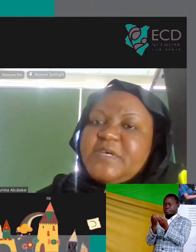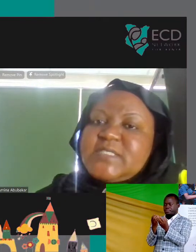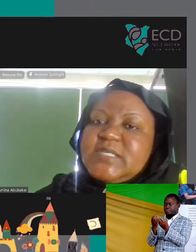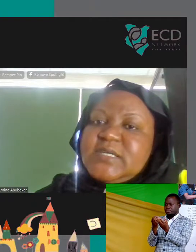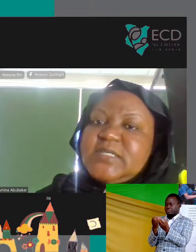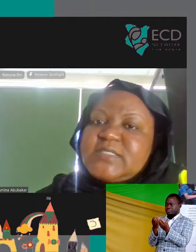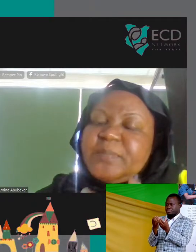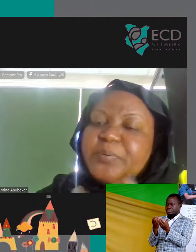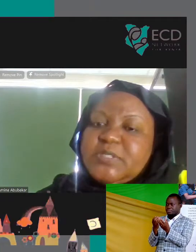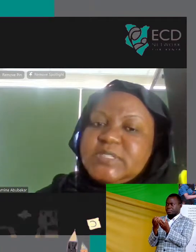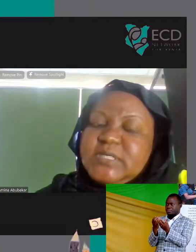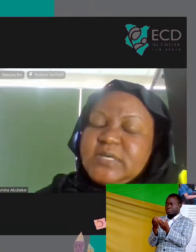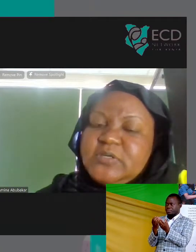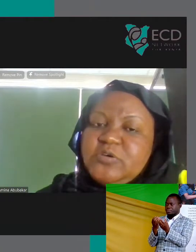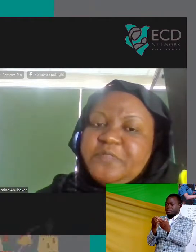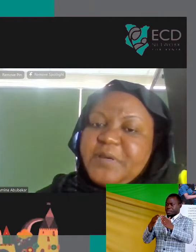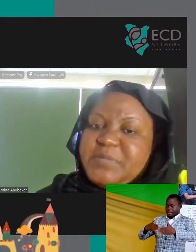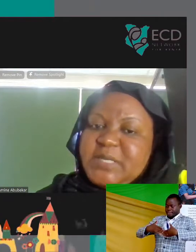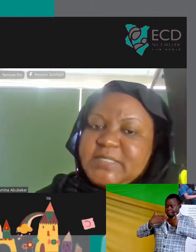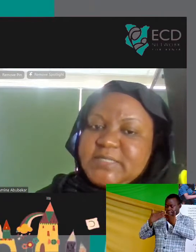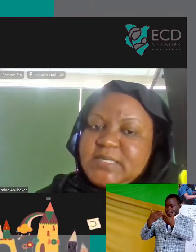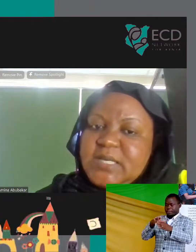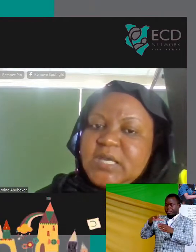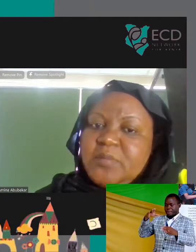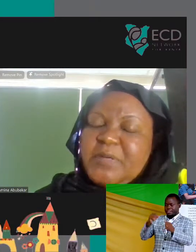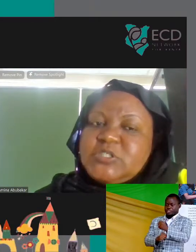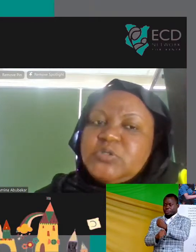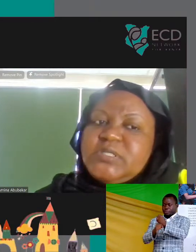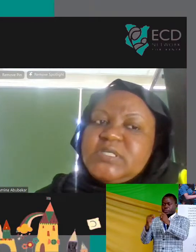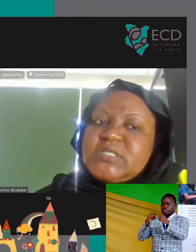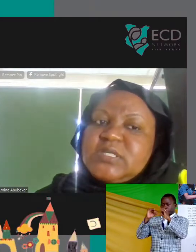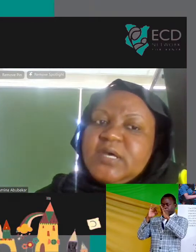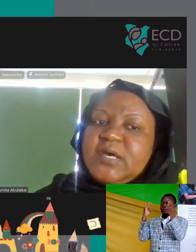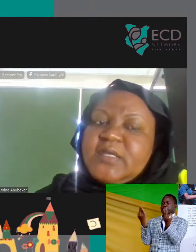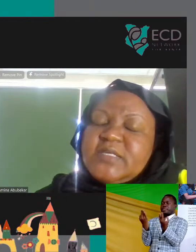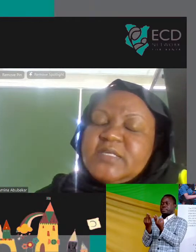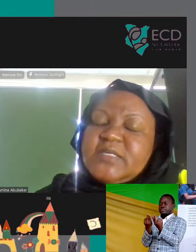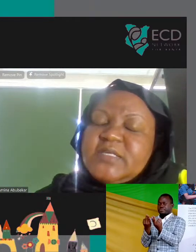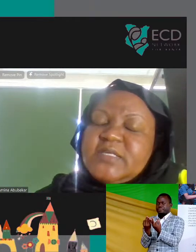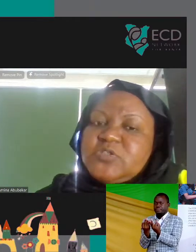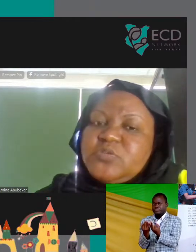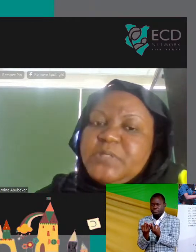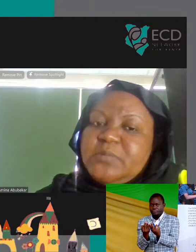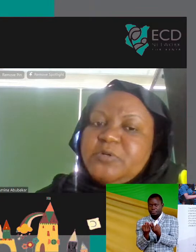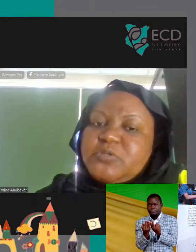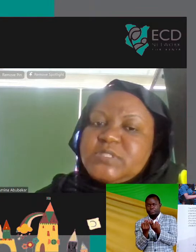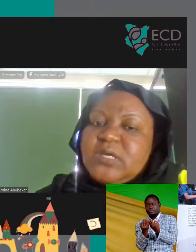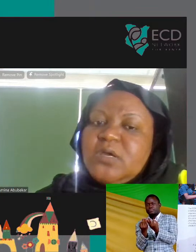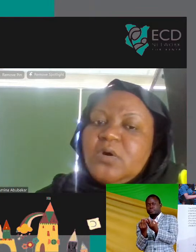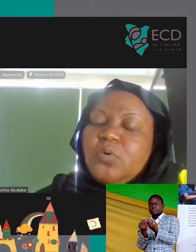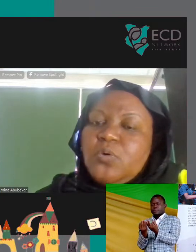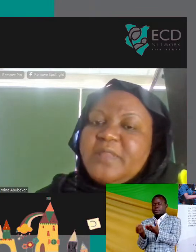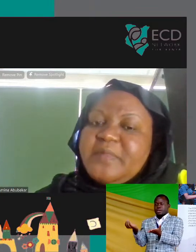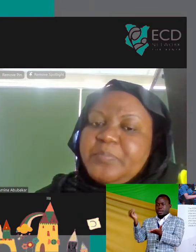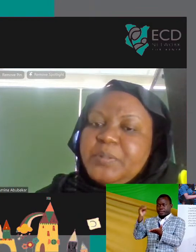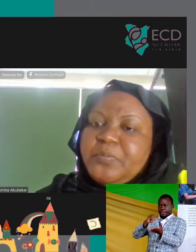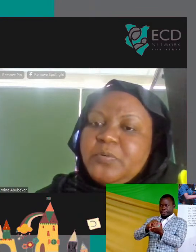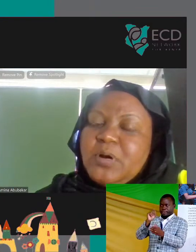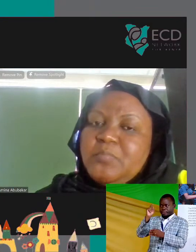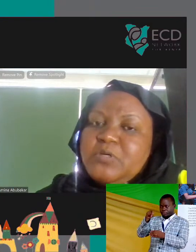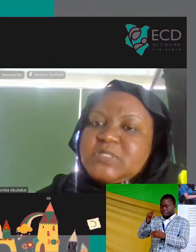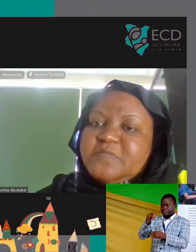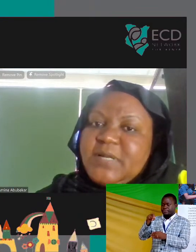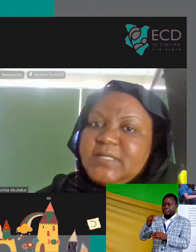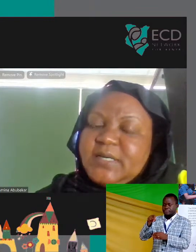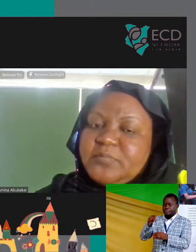We're investing in supporting, families. But should this, is there a need to be able to say, who are the people